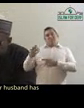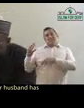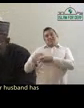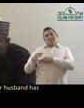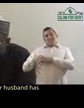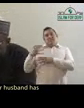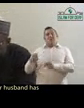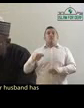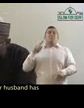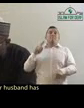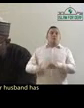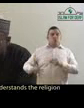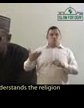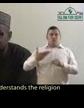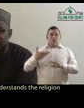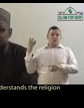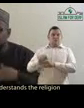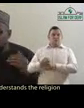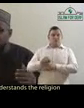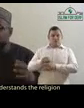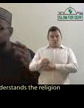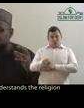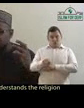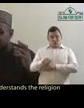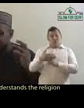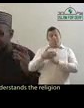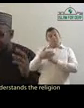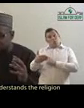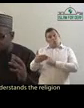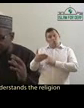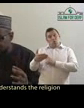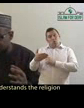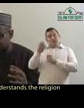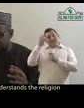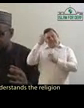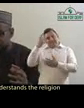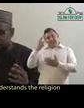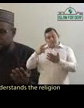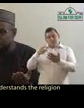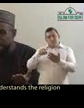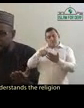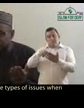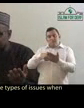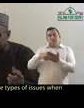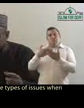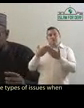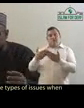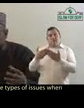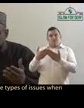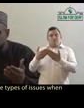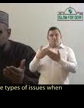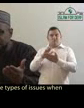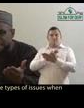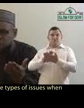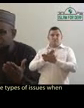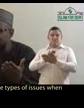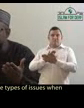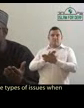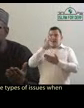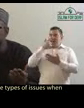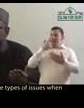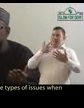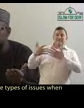has the most rights over you. And the more the person understands the religion, the better they're able to deal